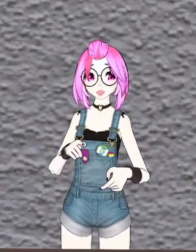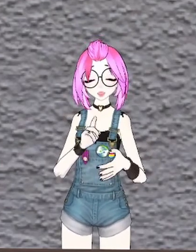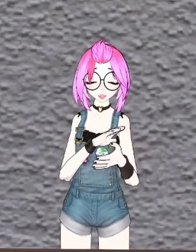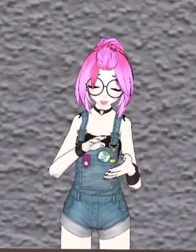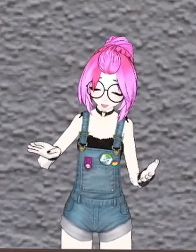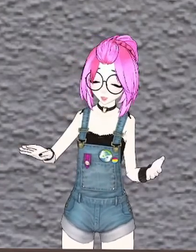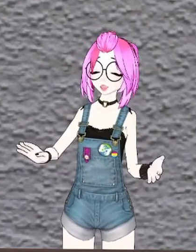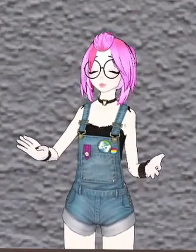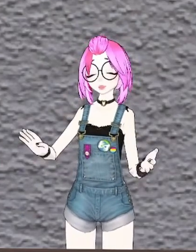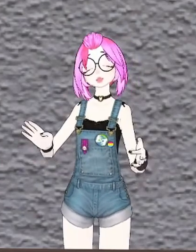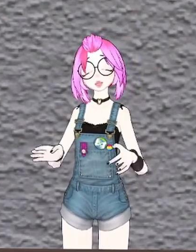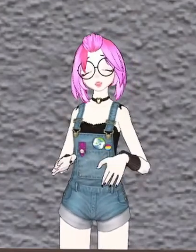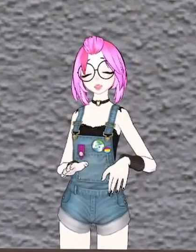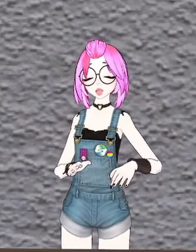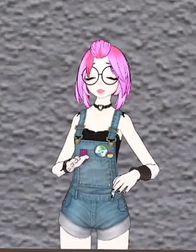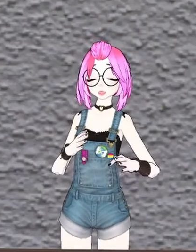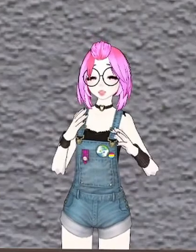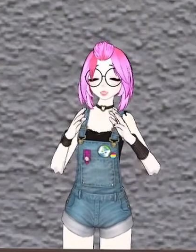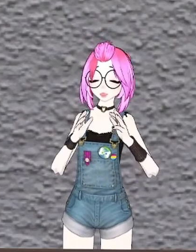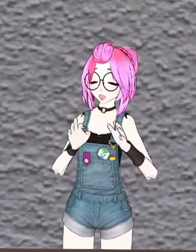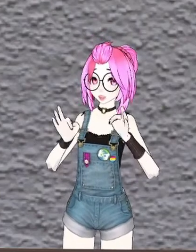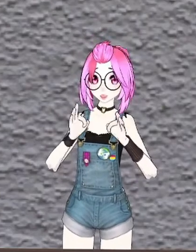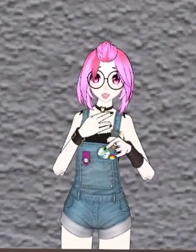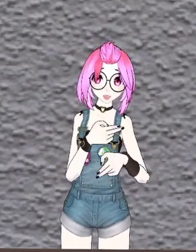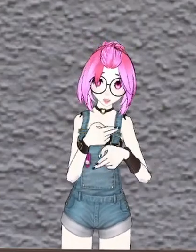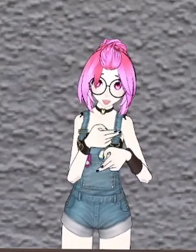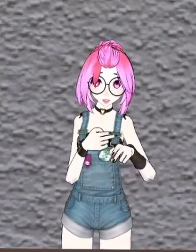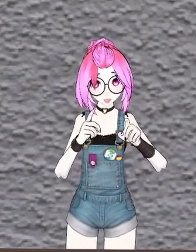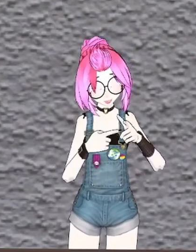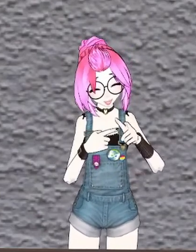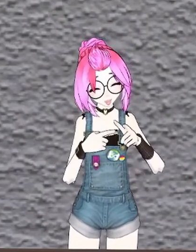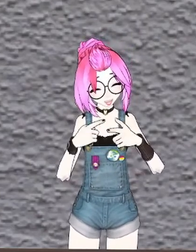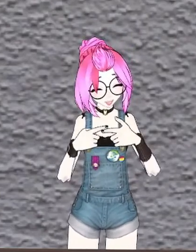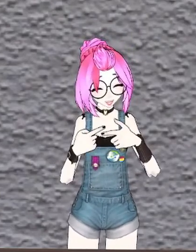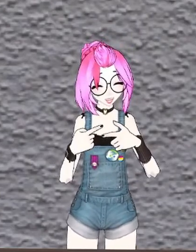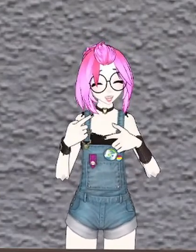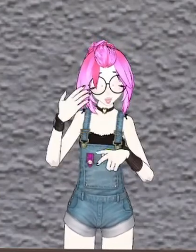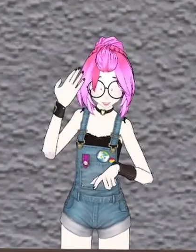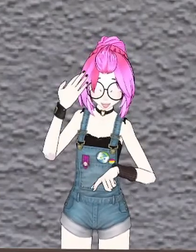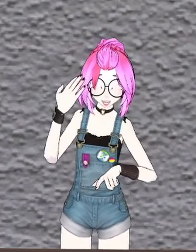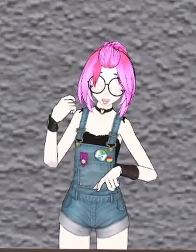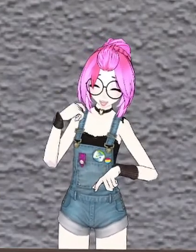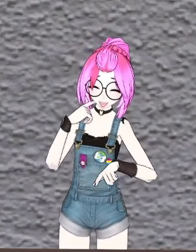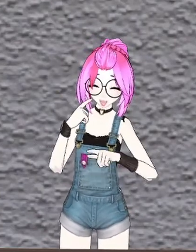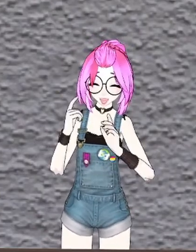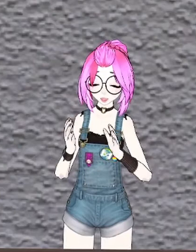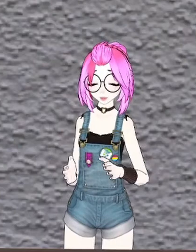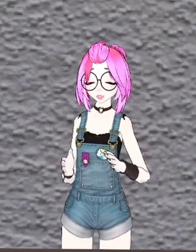be something very polite. So it's always important to be very careful, number one. And number two, get to know the dialect of the person.